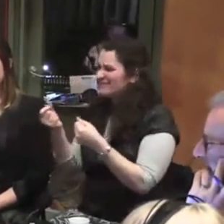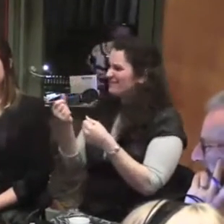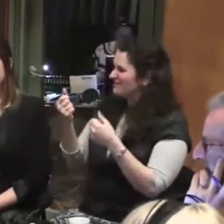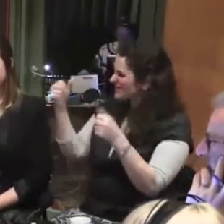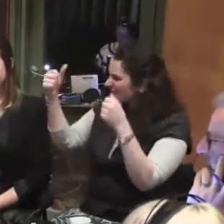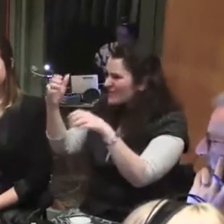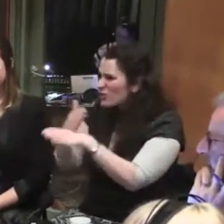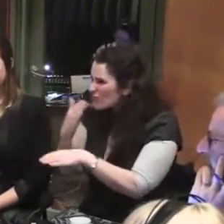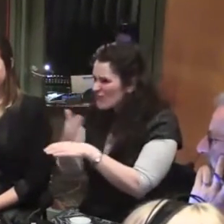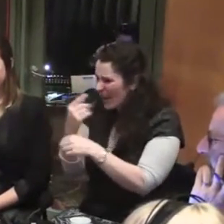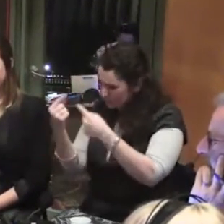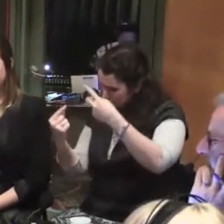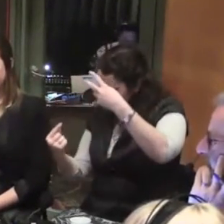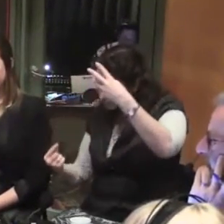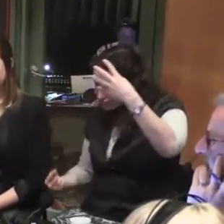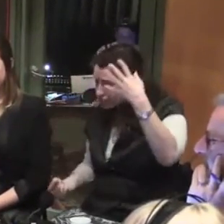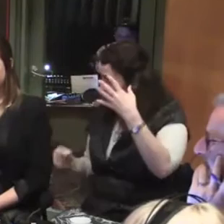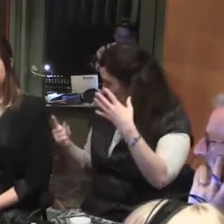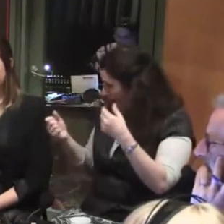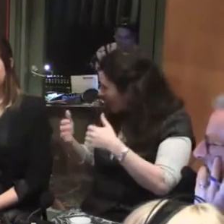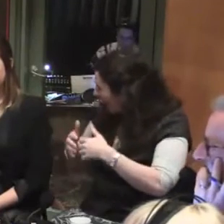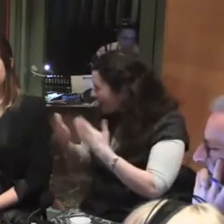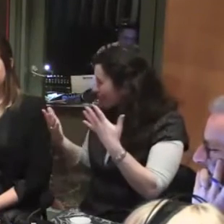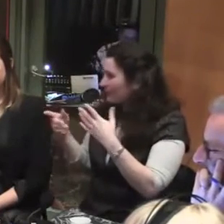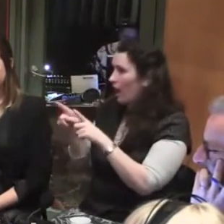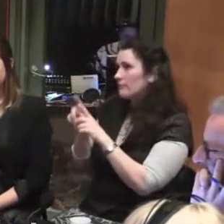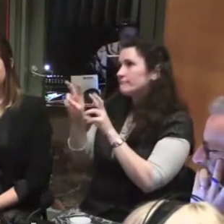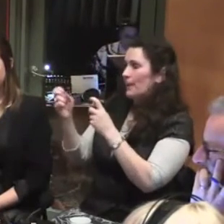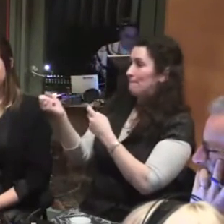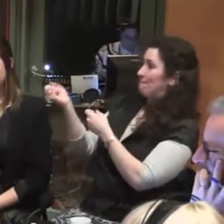Is there anything you've ever found that defeated you?